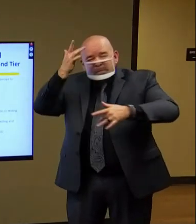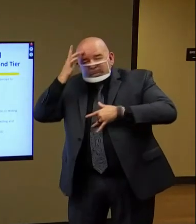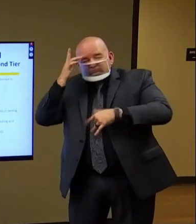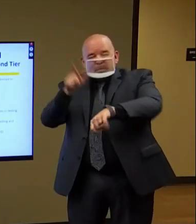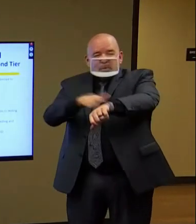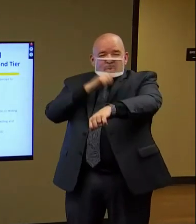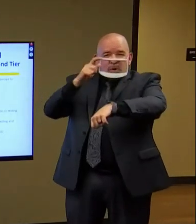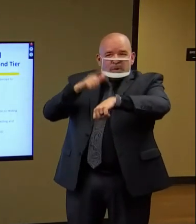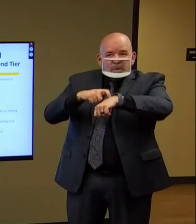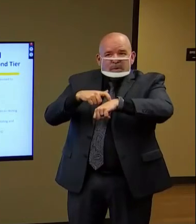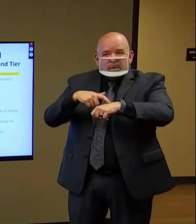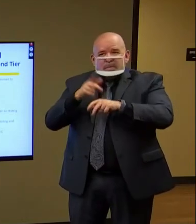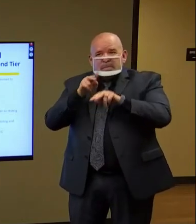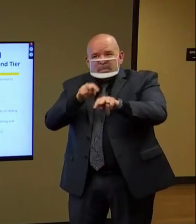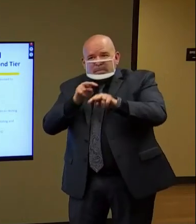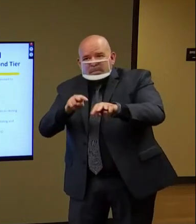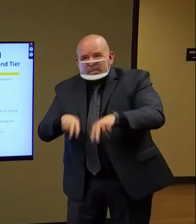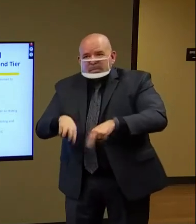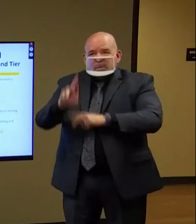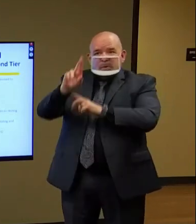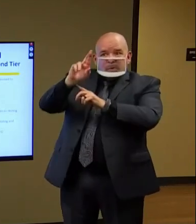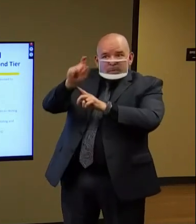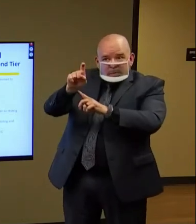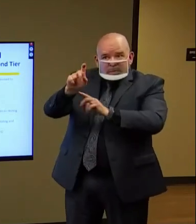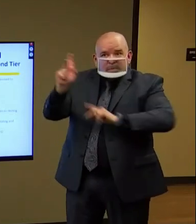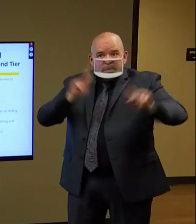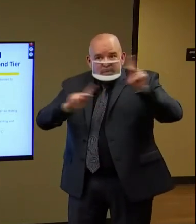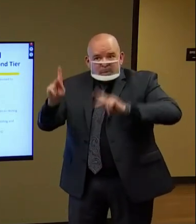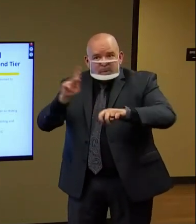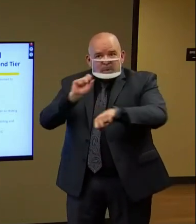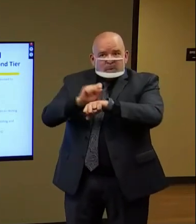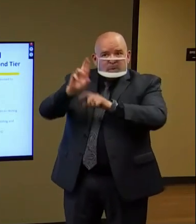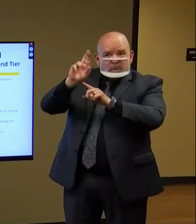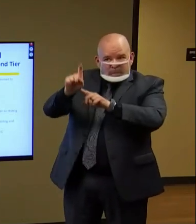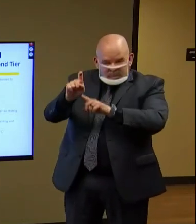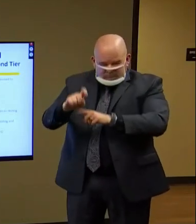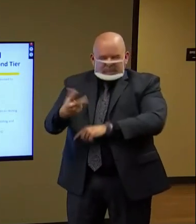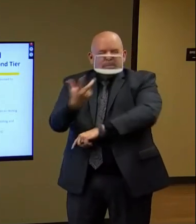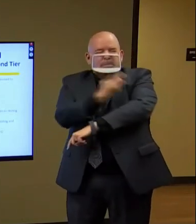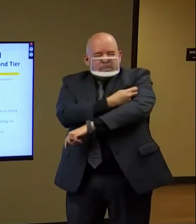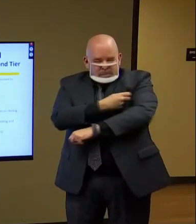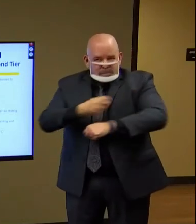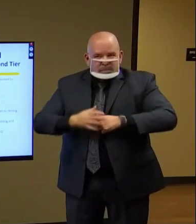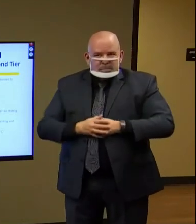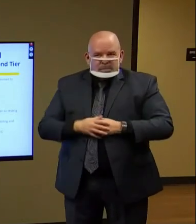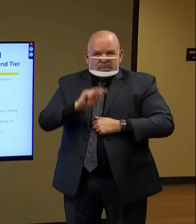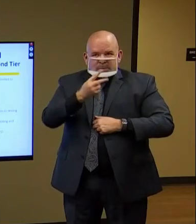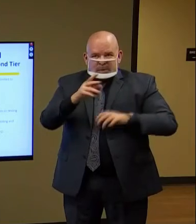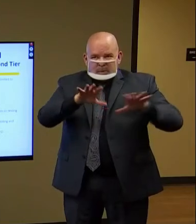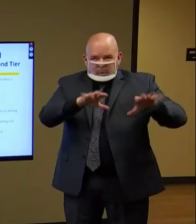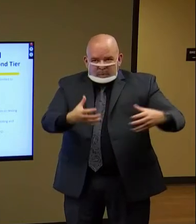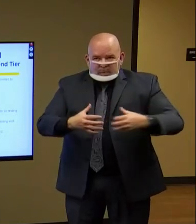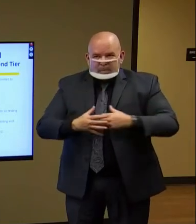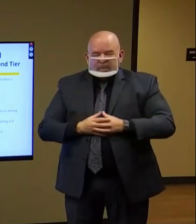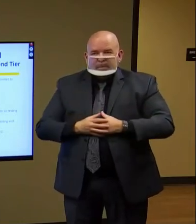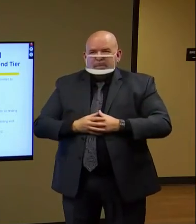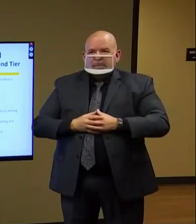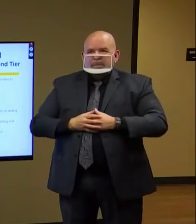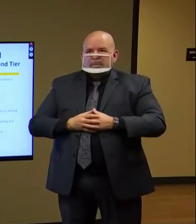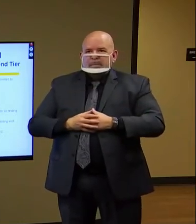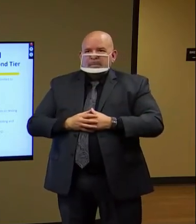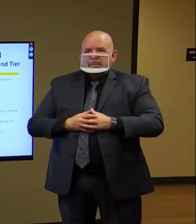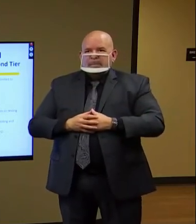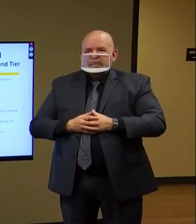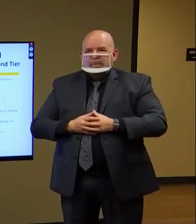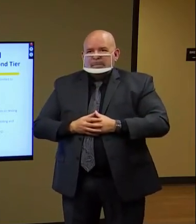testing, public health and emergency response staff that are doing the testing and vaccination, the last responders that are